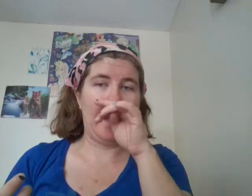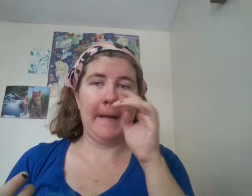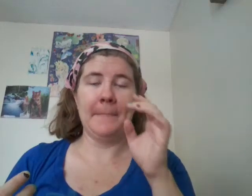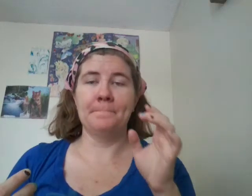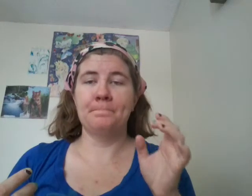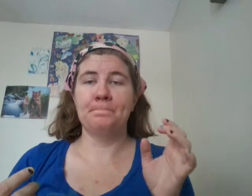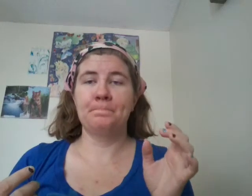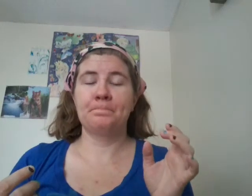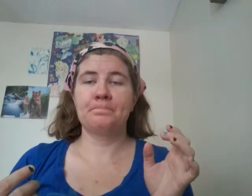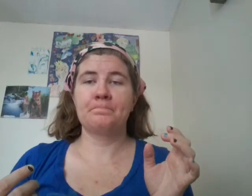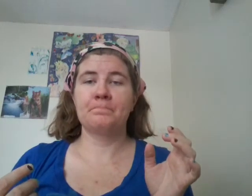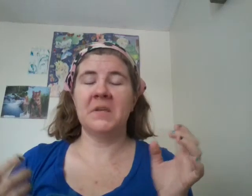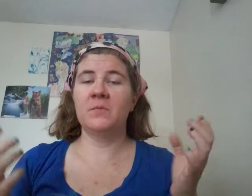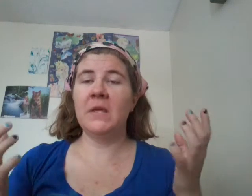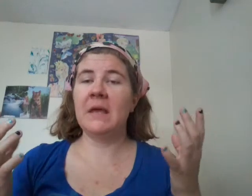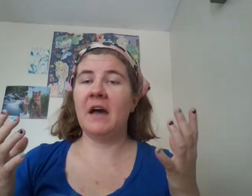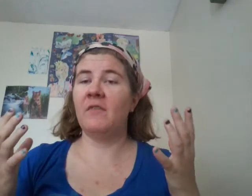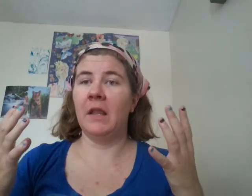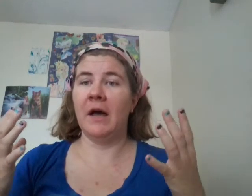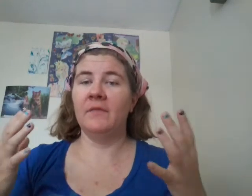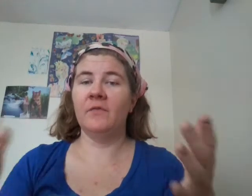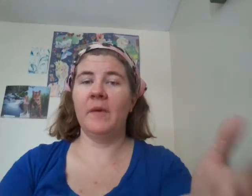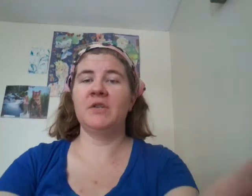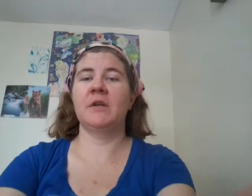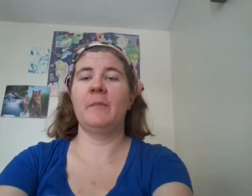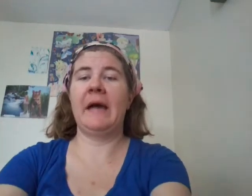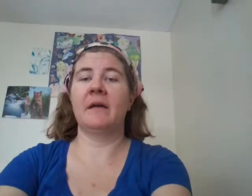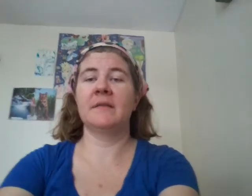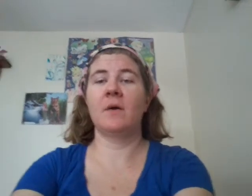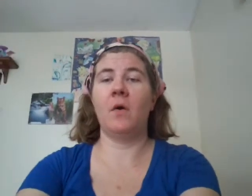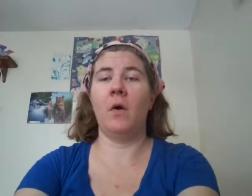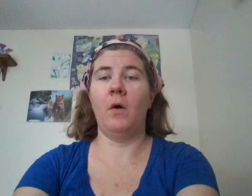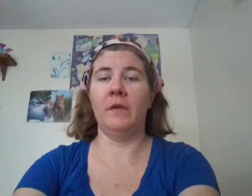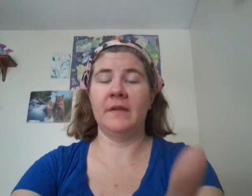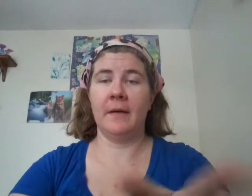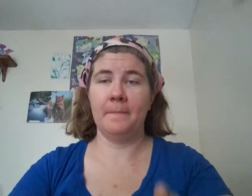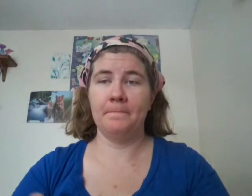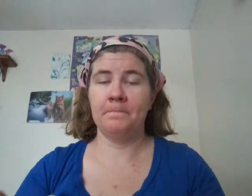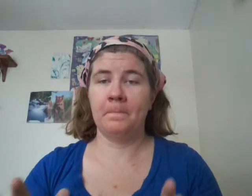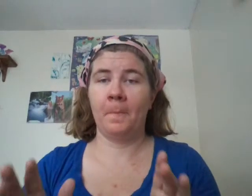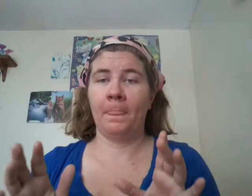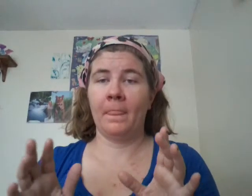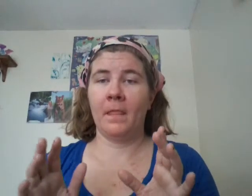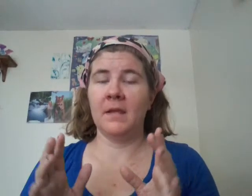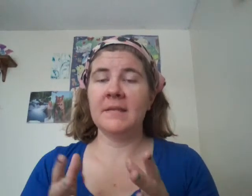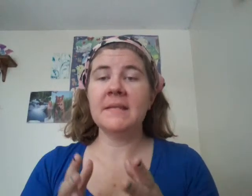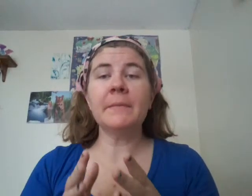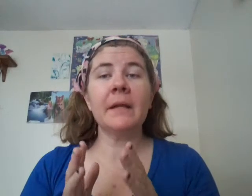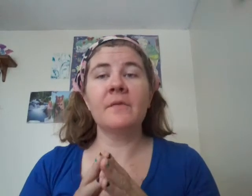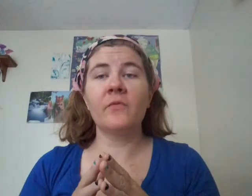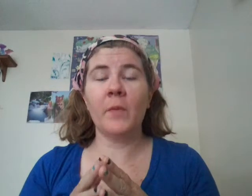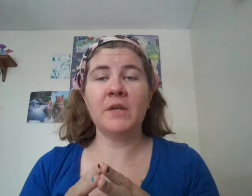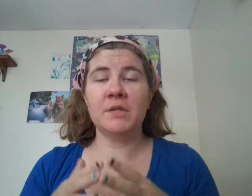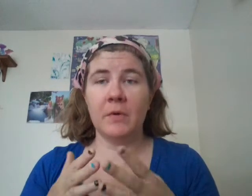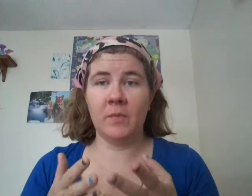Um, because we have a lot of information coming at us all the time. It doesn't seem like a lot of information to most